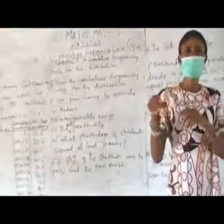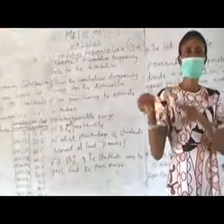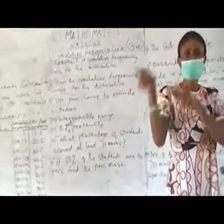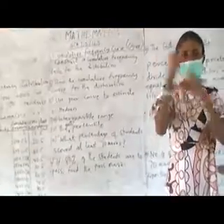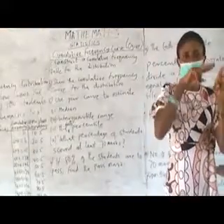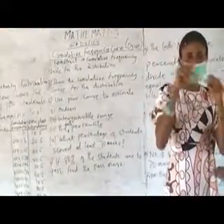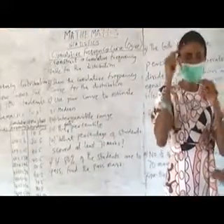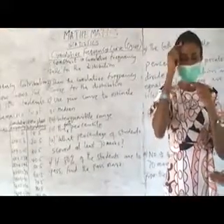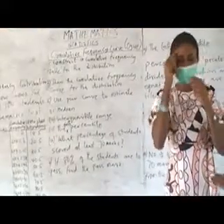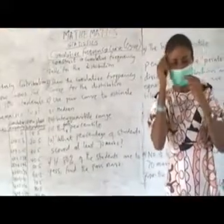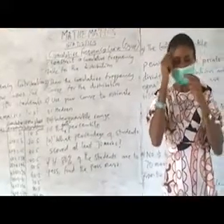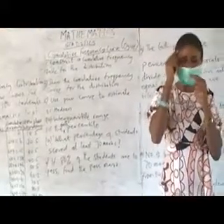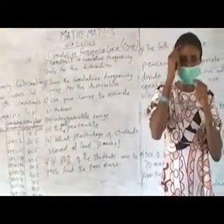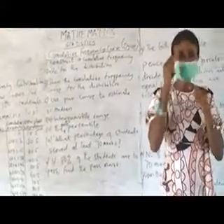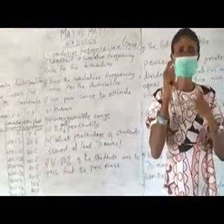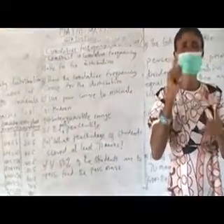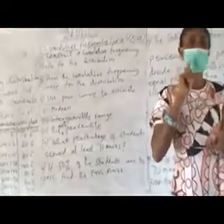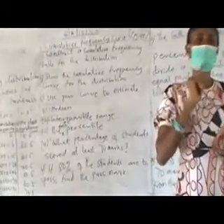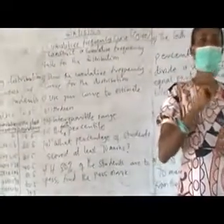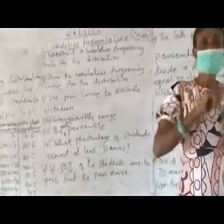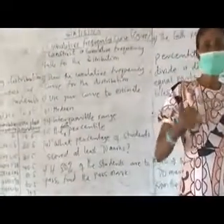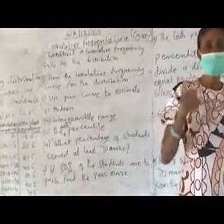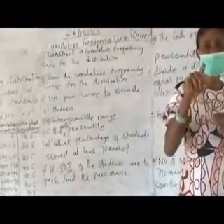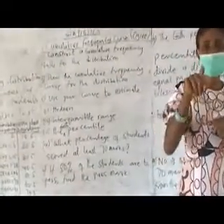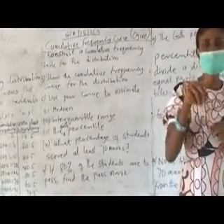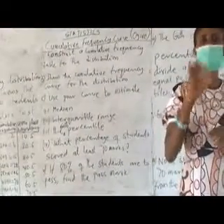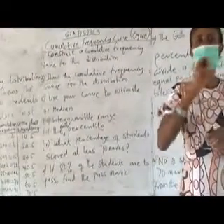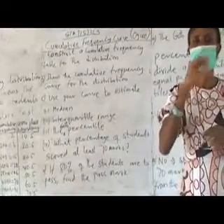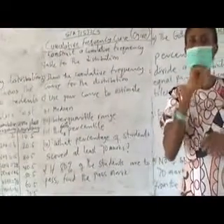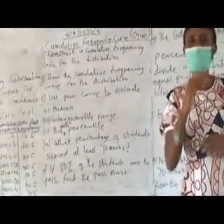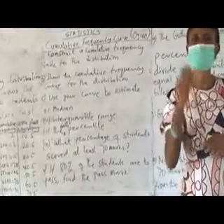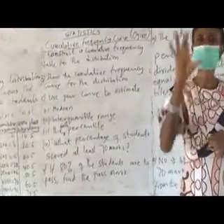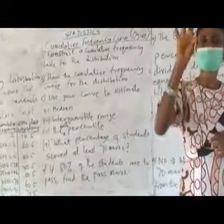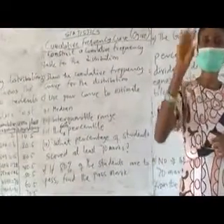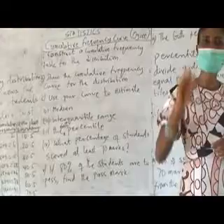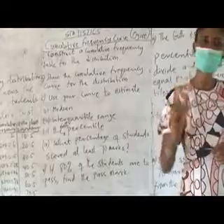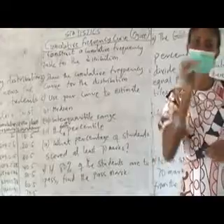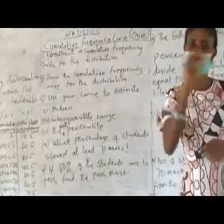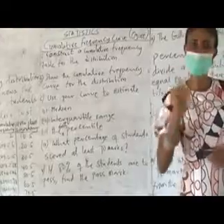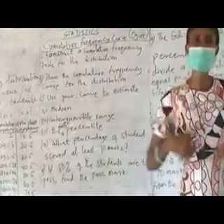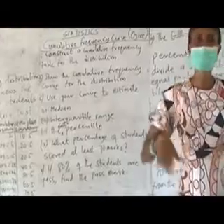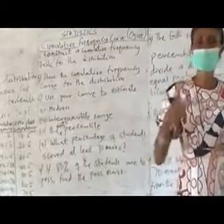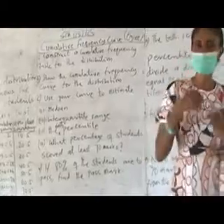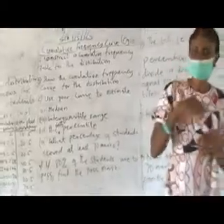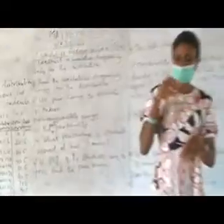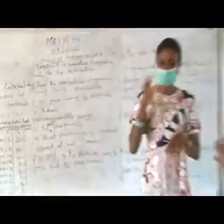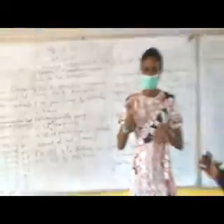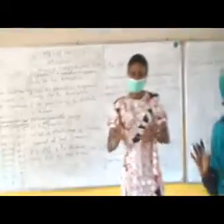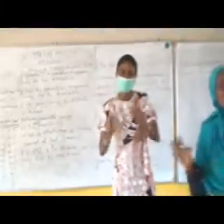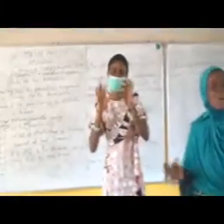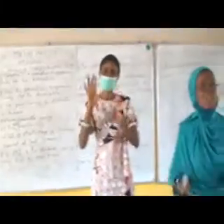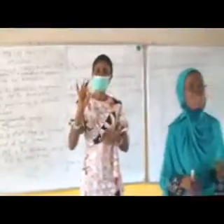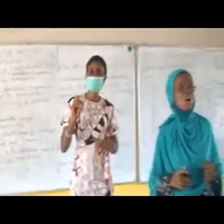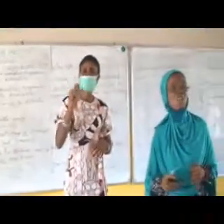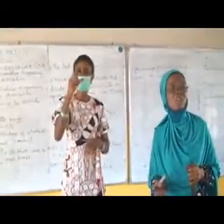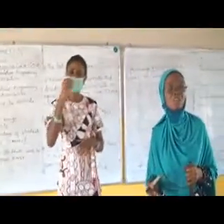it, okay, is it not 80%? Let me take 80% of the cumulative frequency. You go there, you draw it, blah, blah,